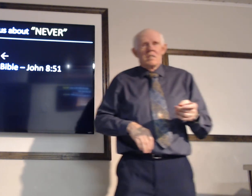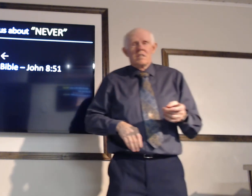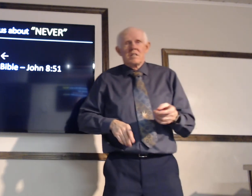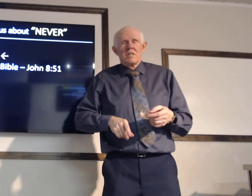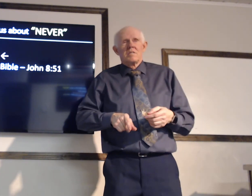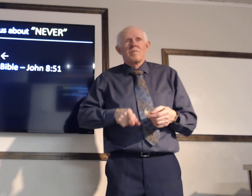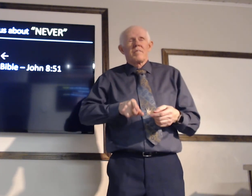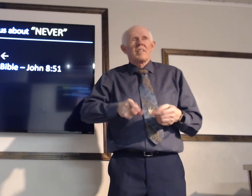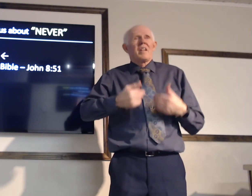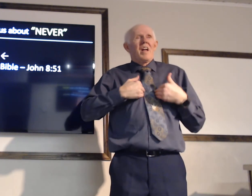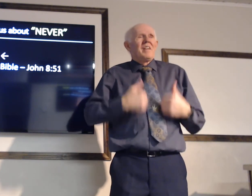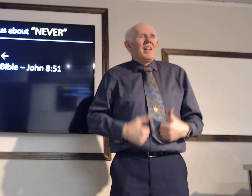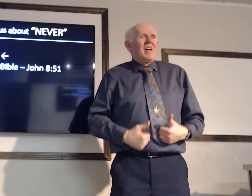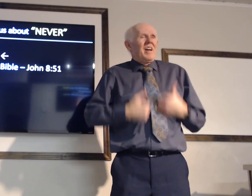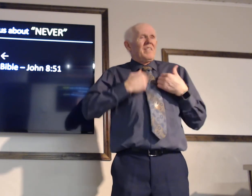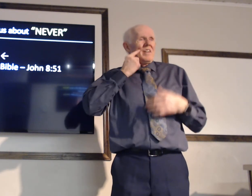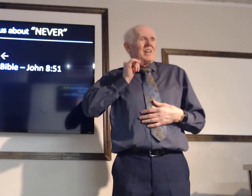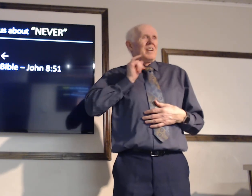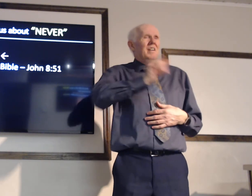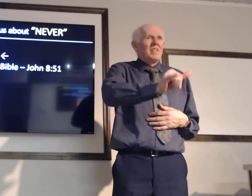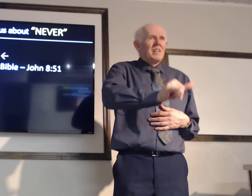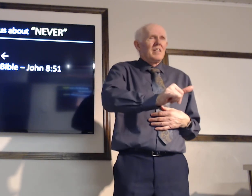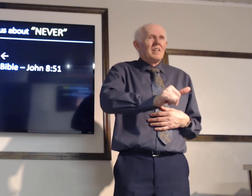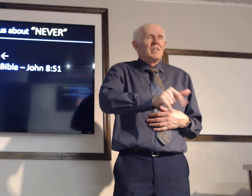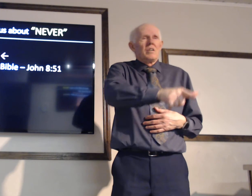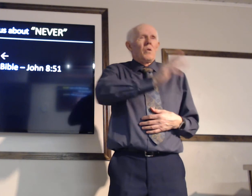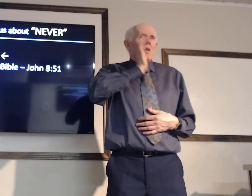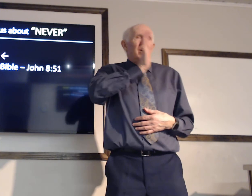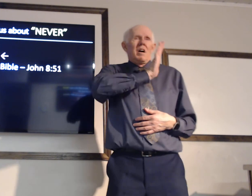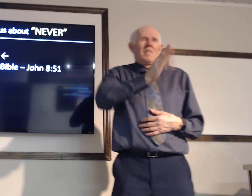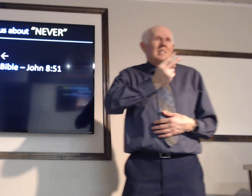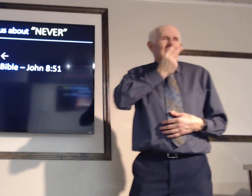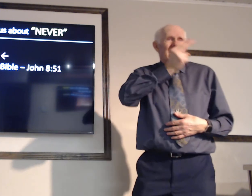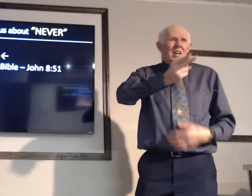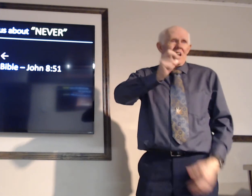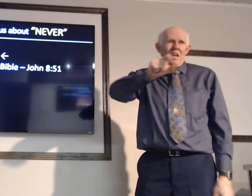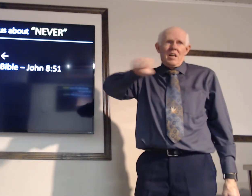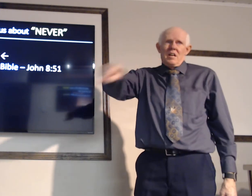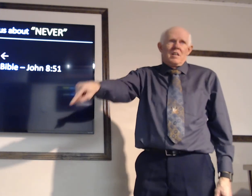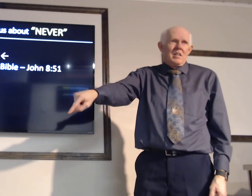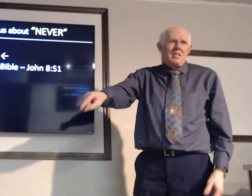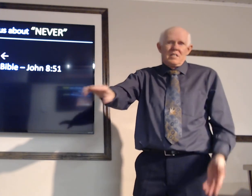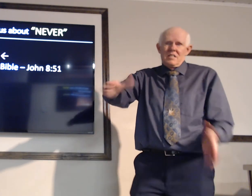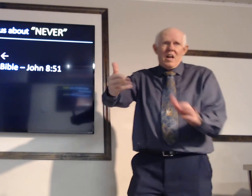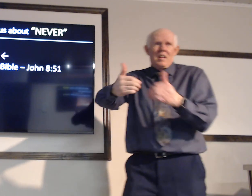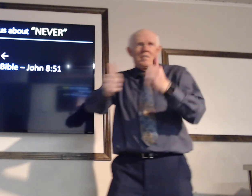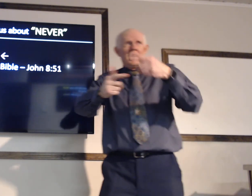Christ, we will have life forever. And we will never see death.